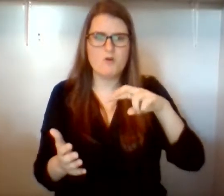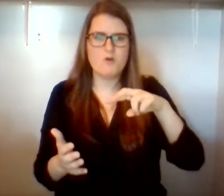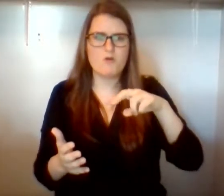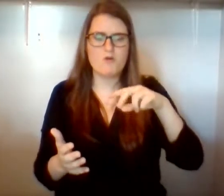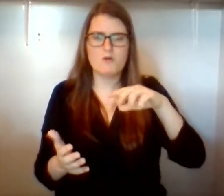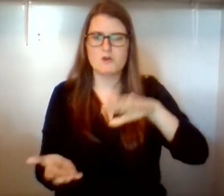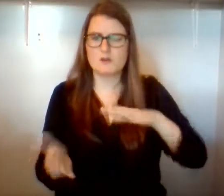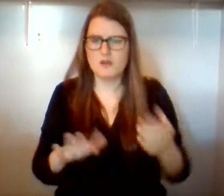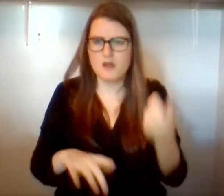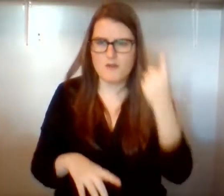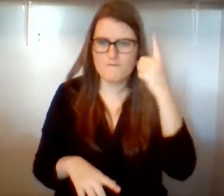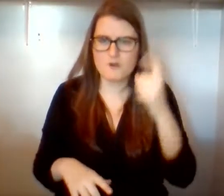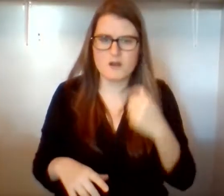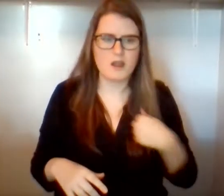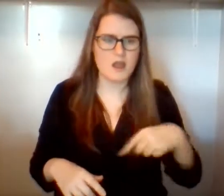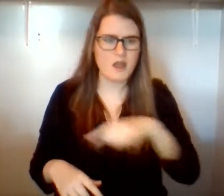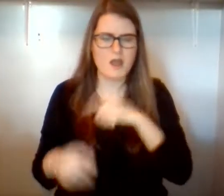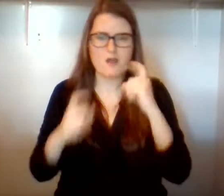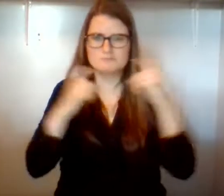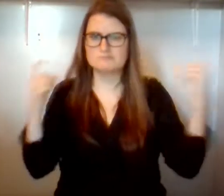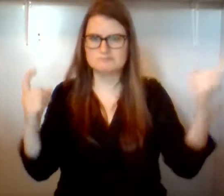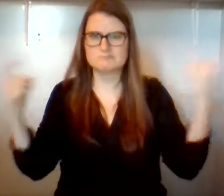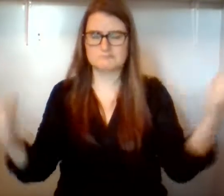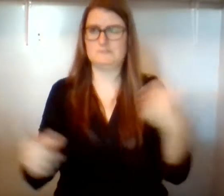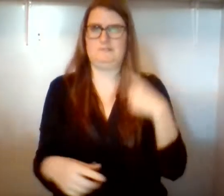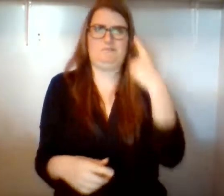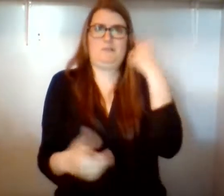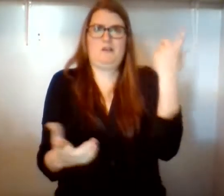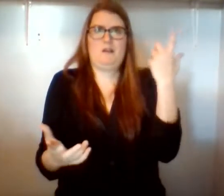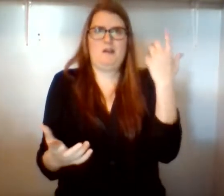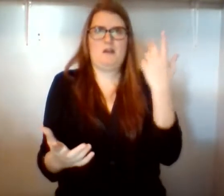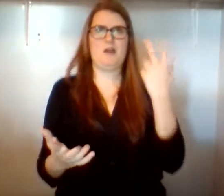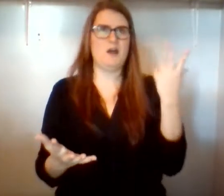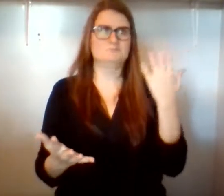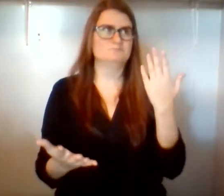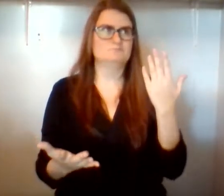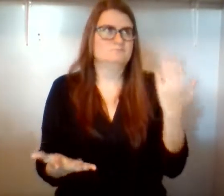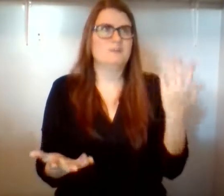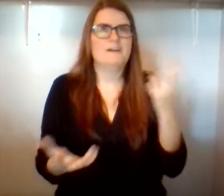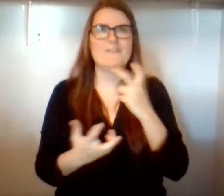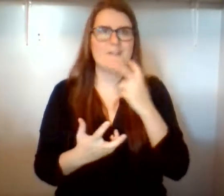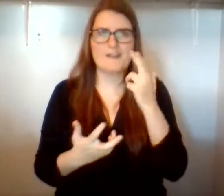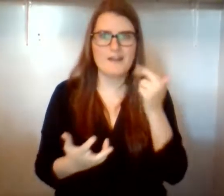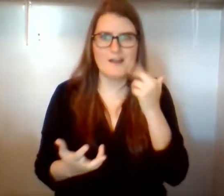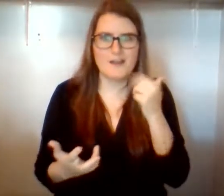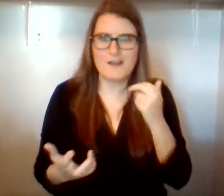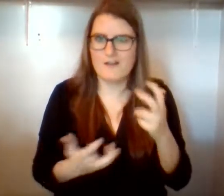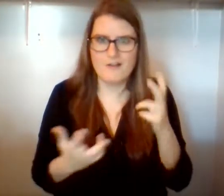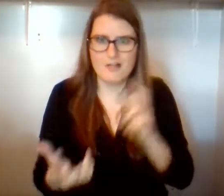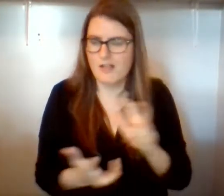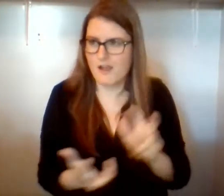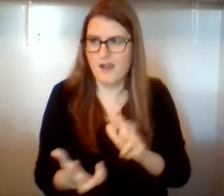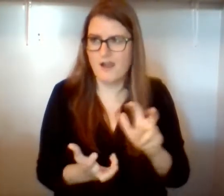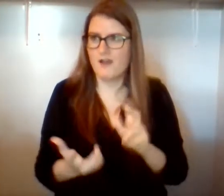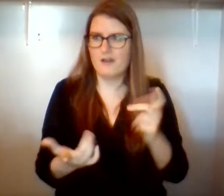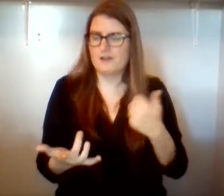Santa Claus when they can have the incarnation of the Son of God? I mean, it's just mind-boggling to me